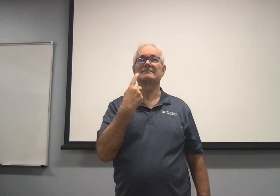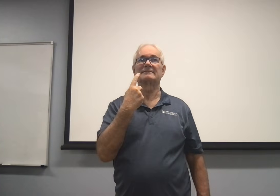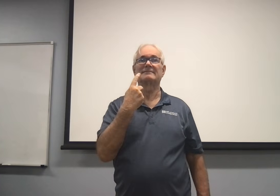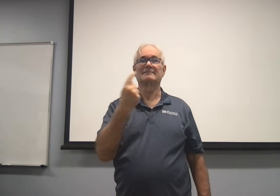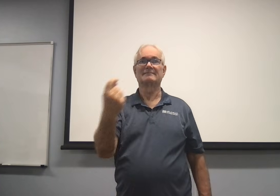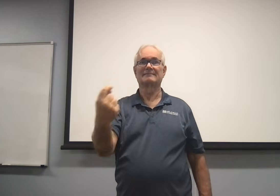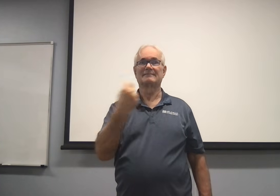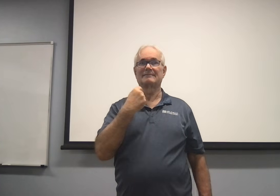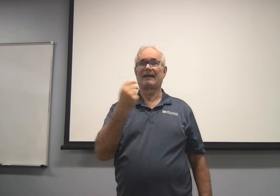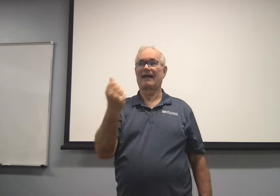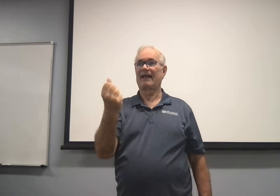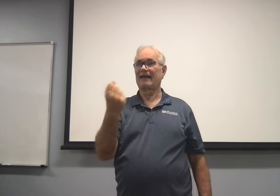you could ask me.